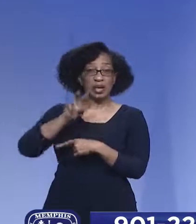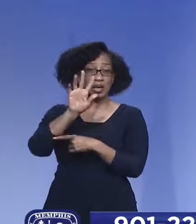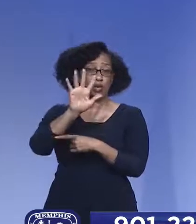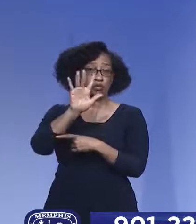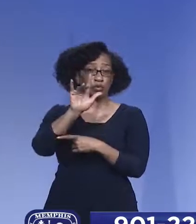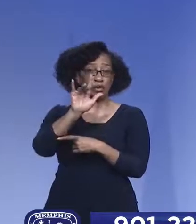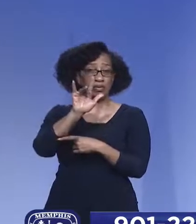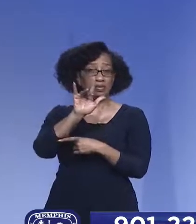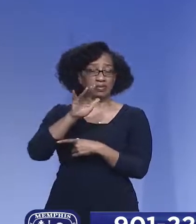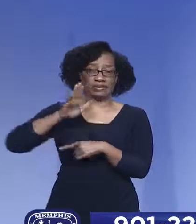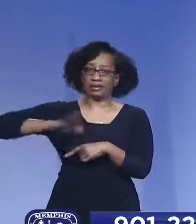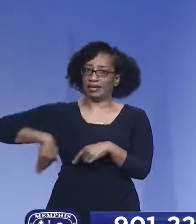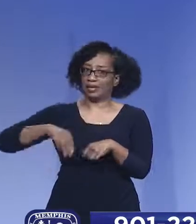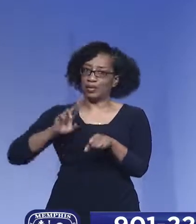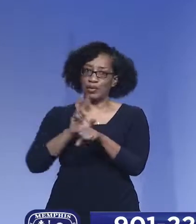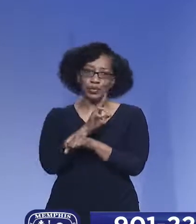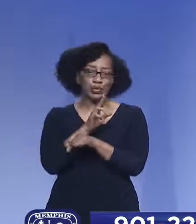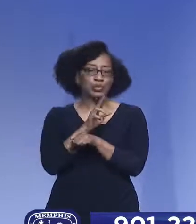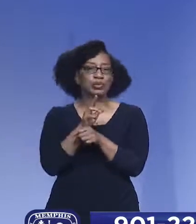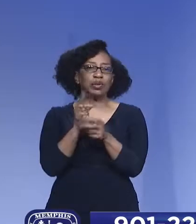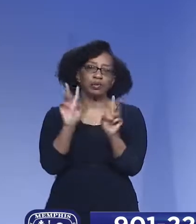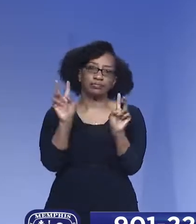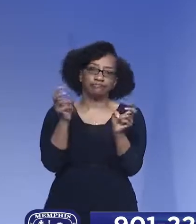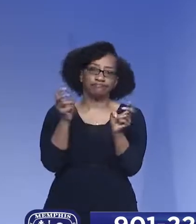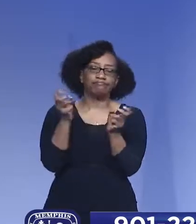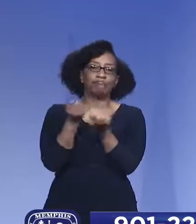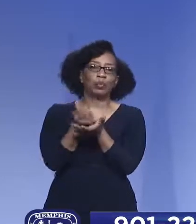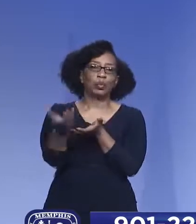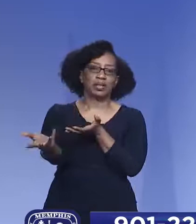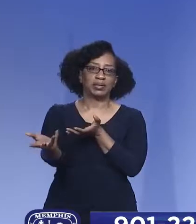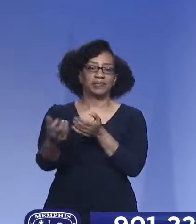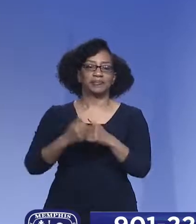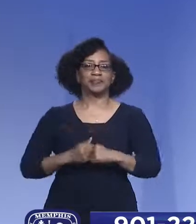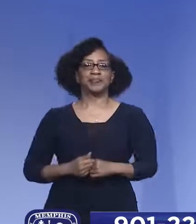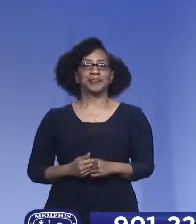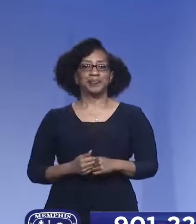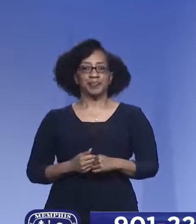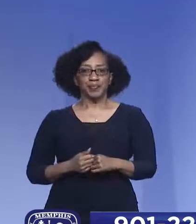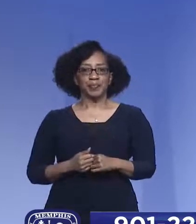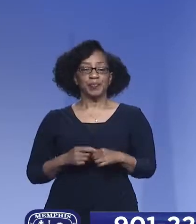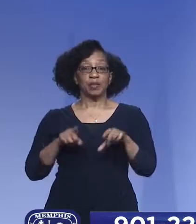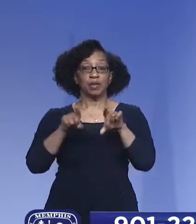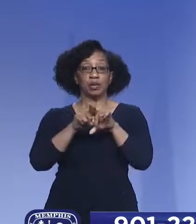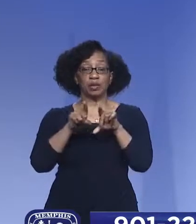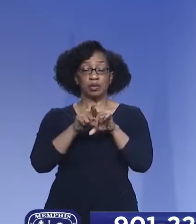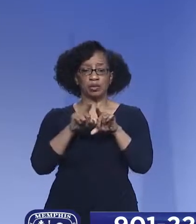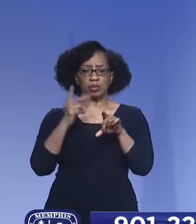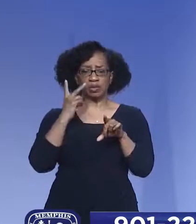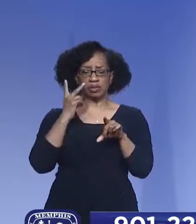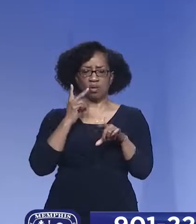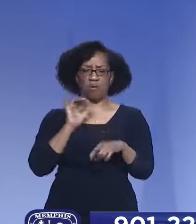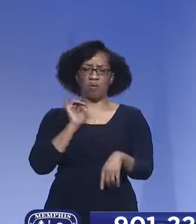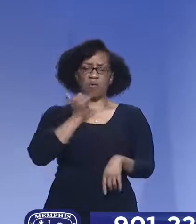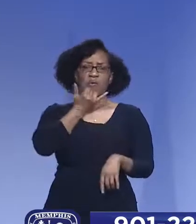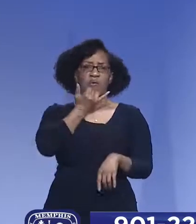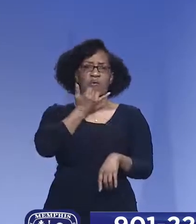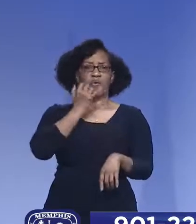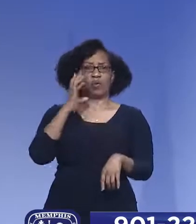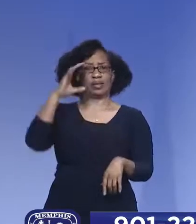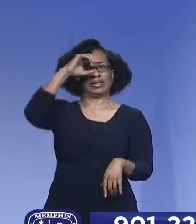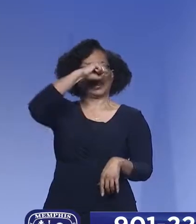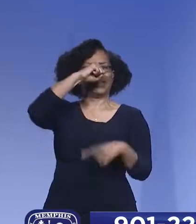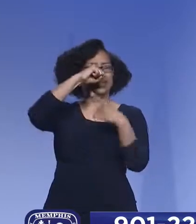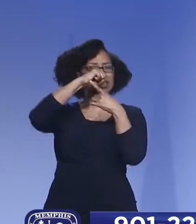were unused, and therefore those are wasted. We discovered the error in the process in overestimation. We